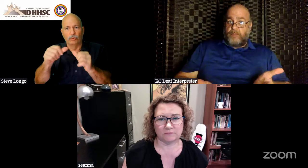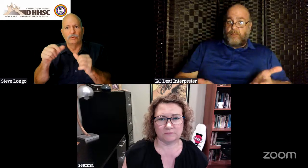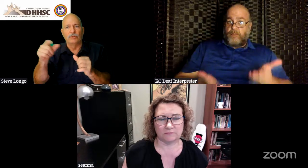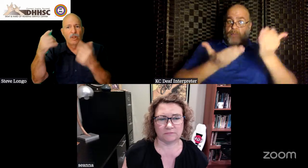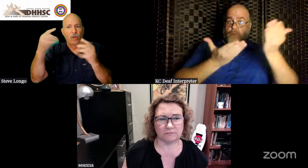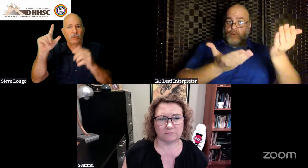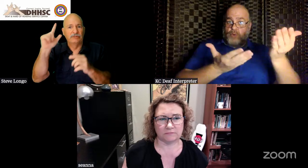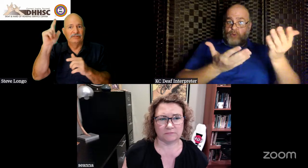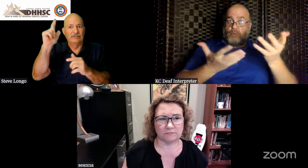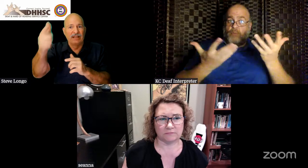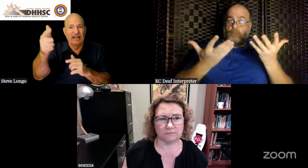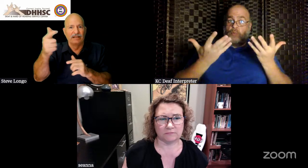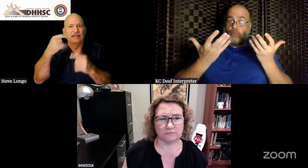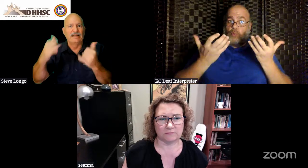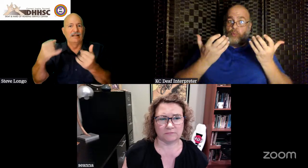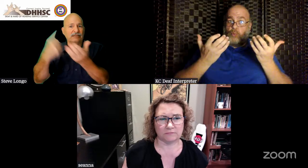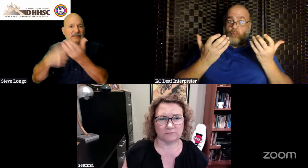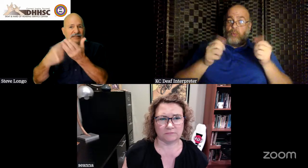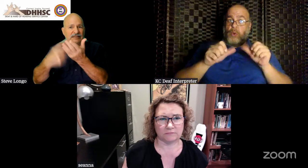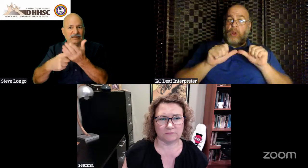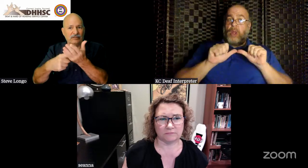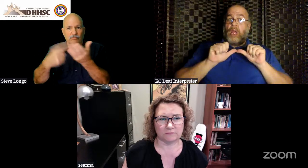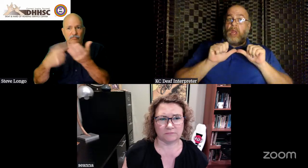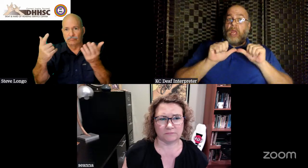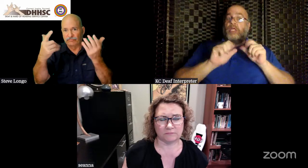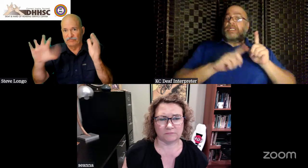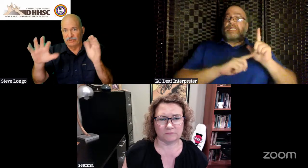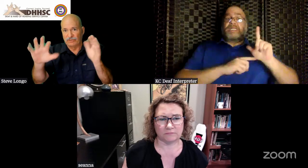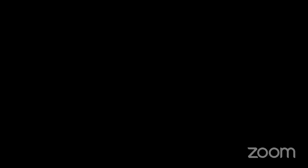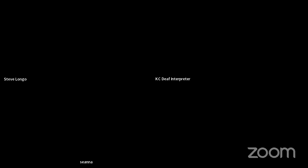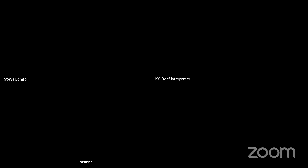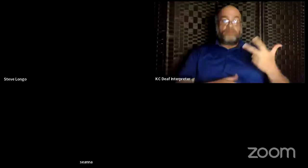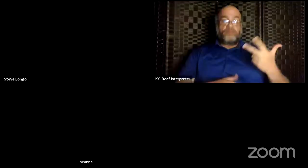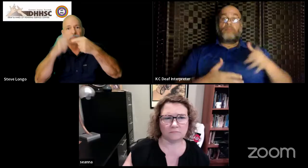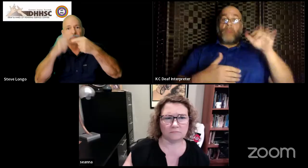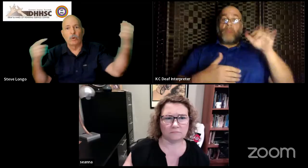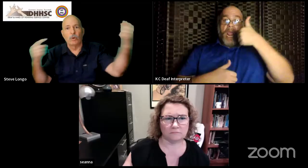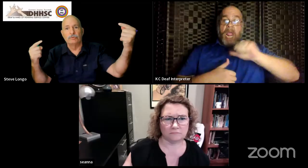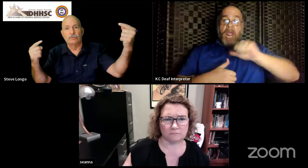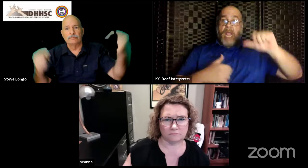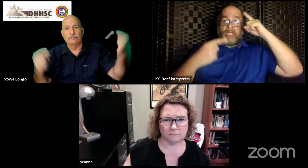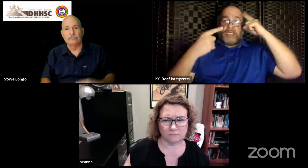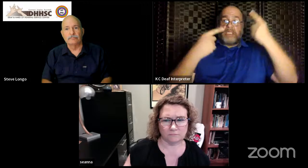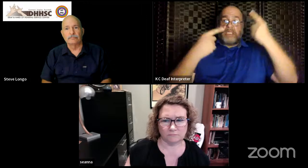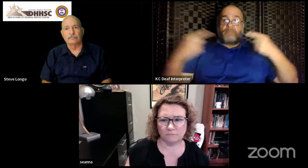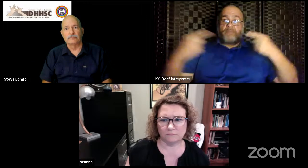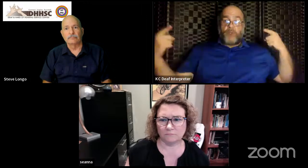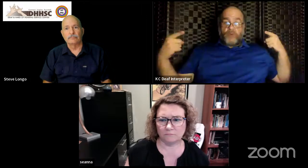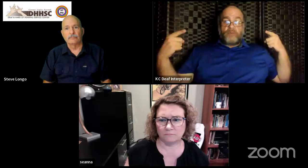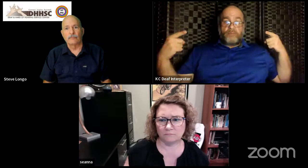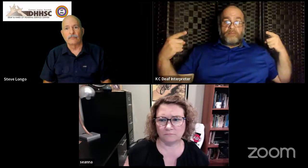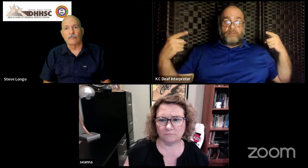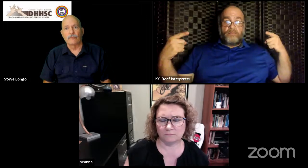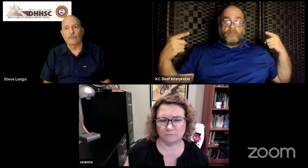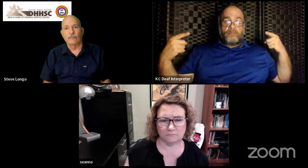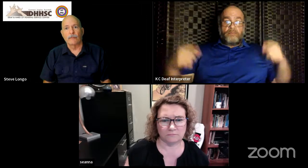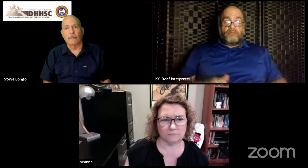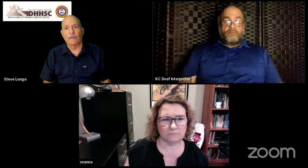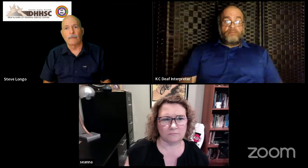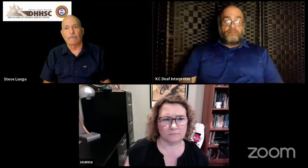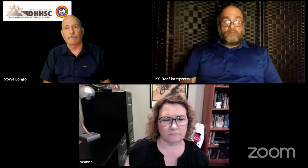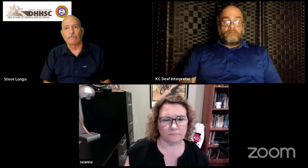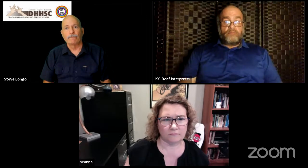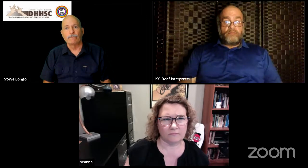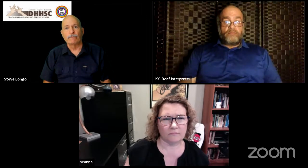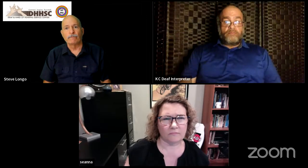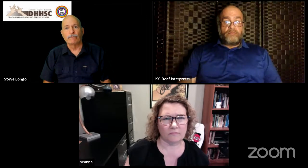saying we do have a last motion that we 3. Okay, any opposed? Who